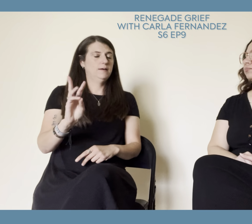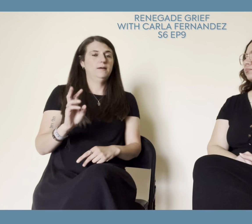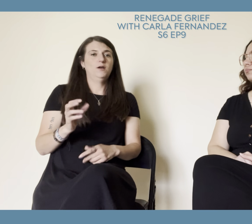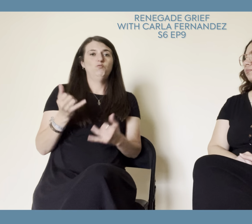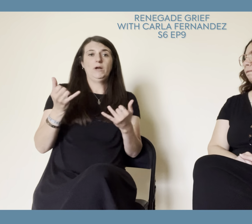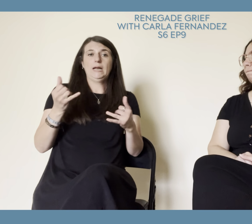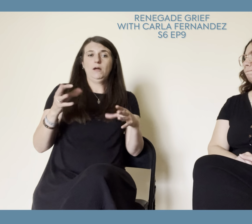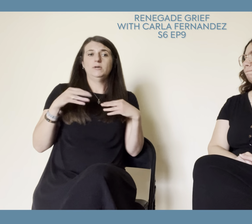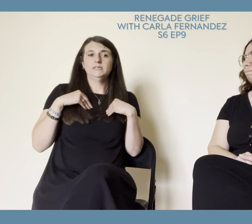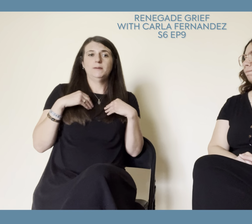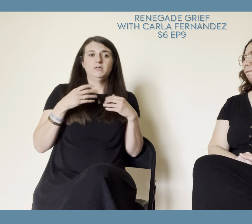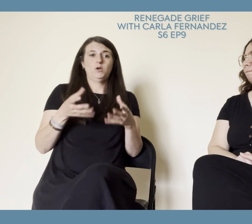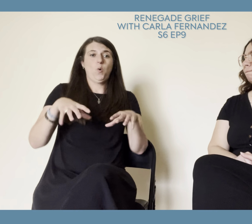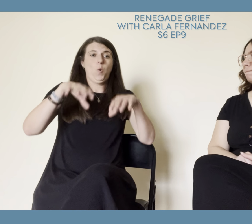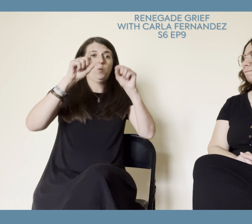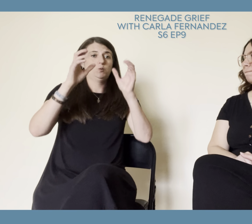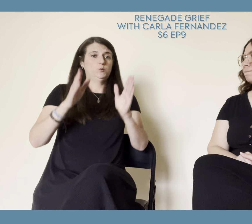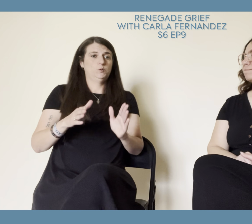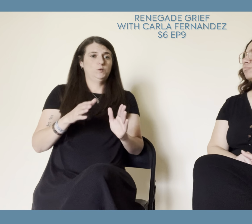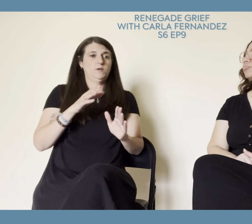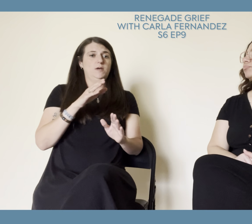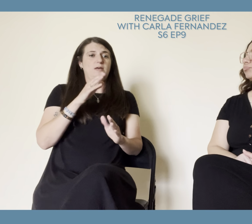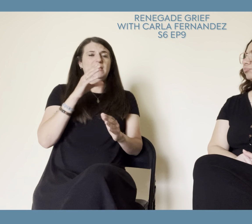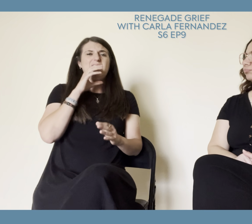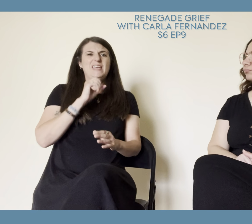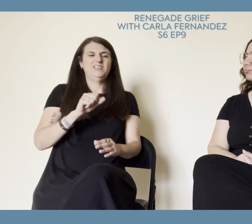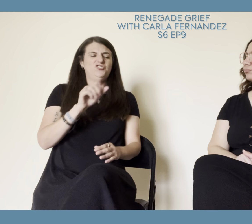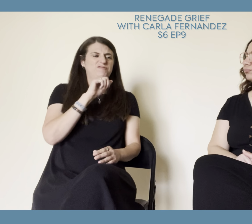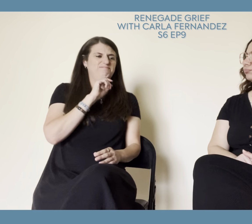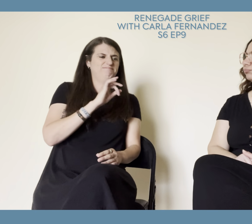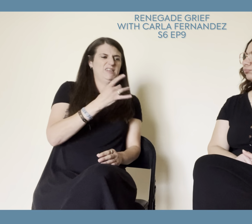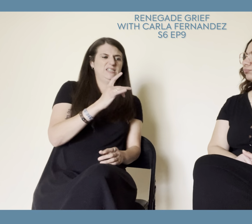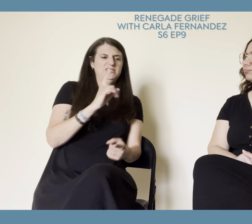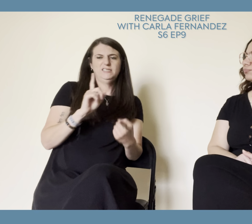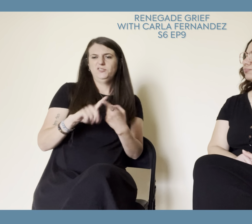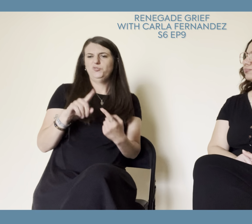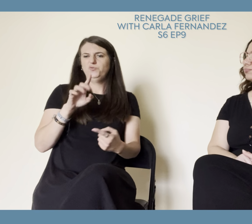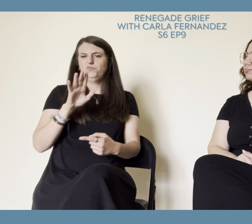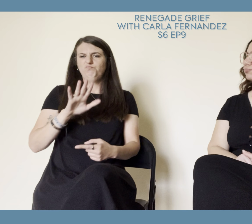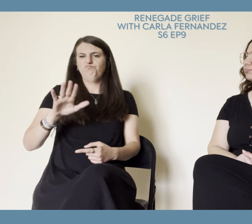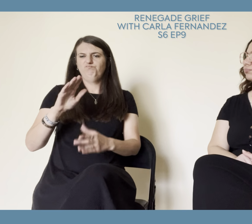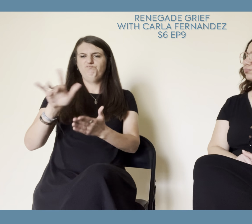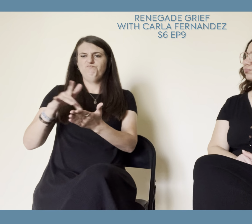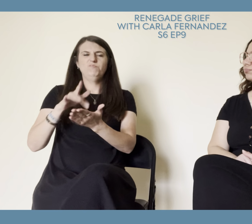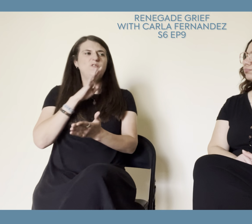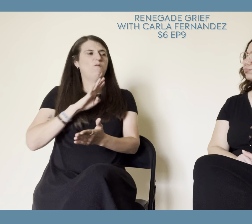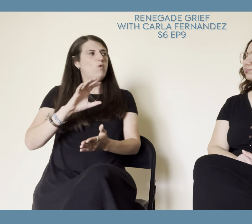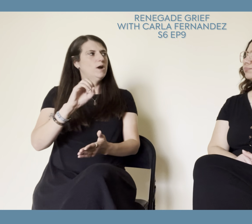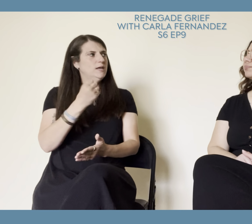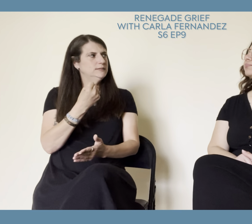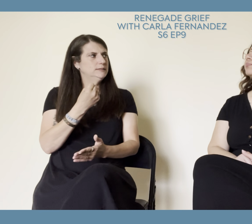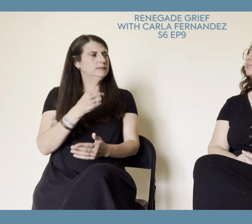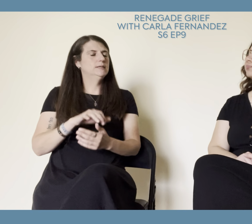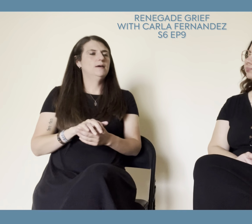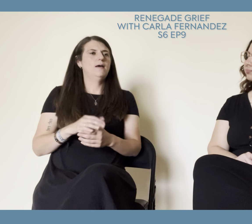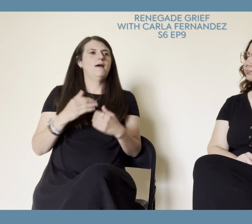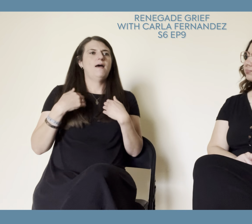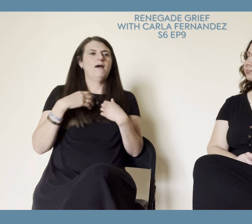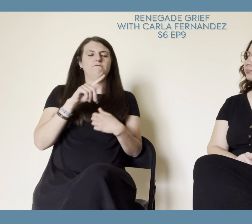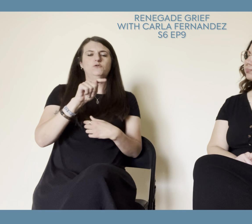accepting hosts. The age range that we work with is 18 to mid-40s, and we have tools and resources for people younger